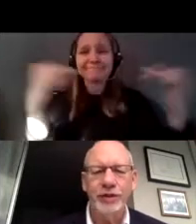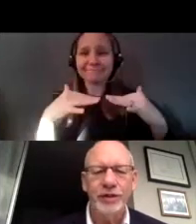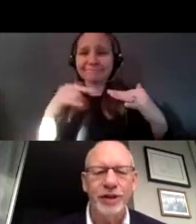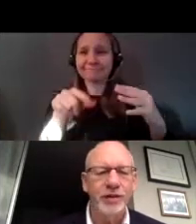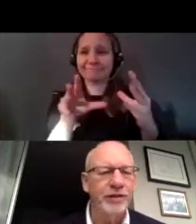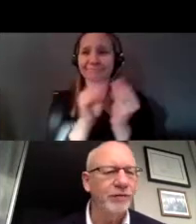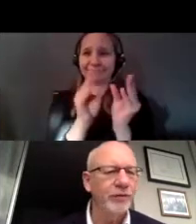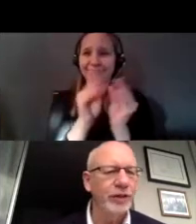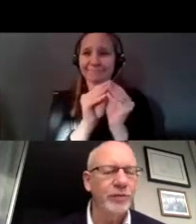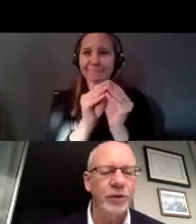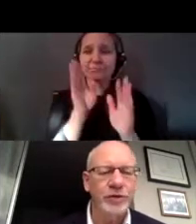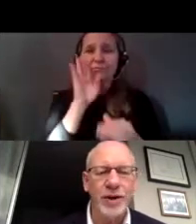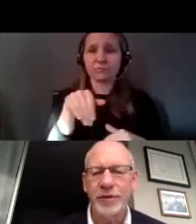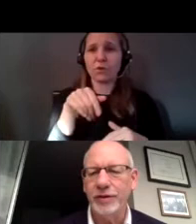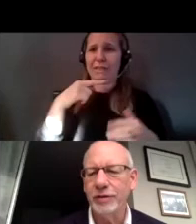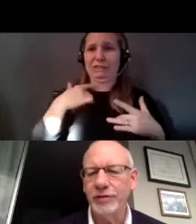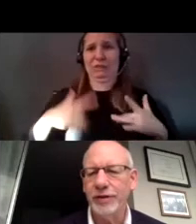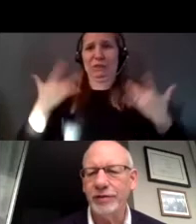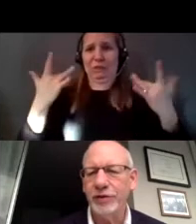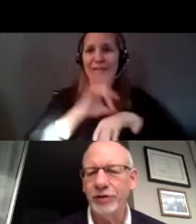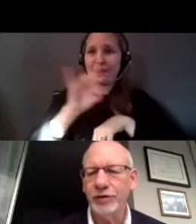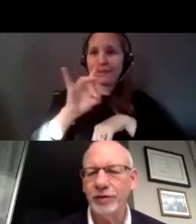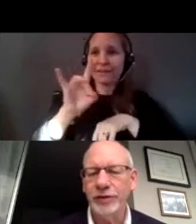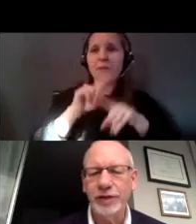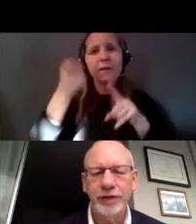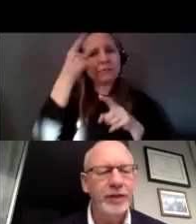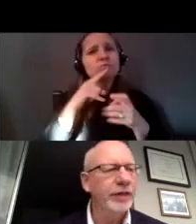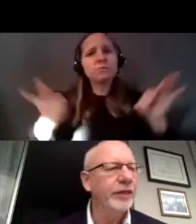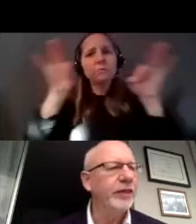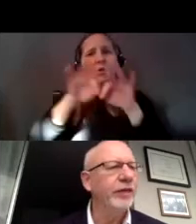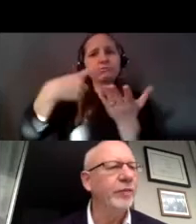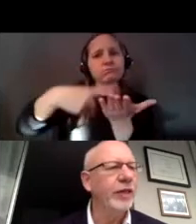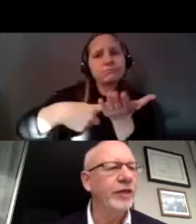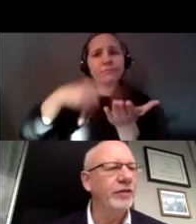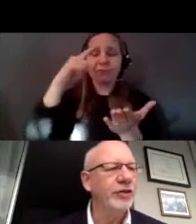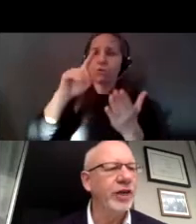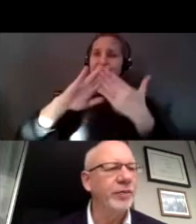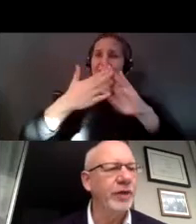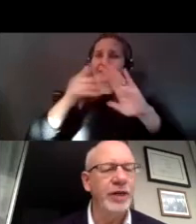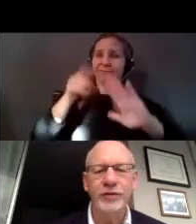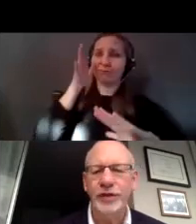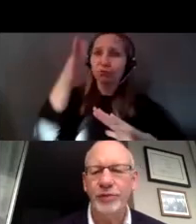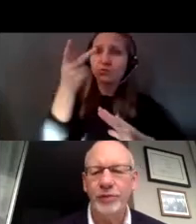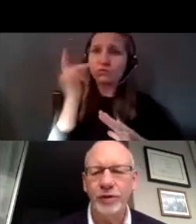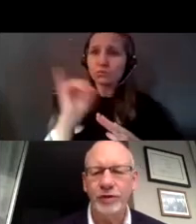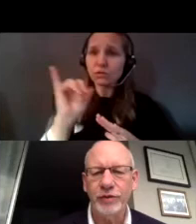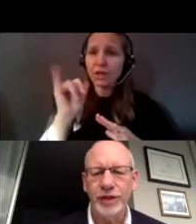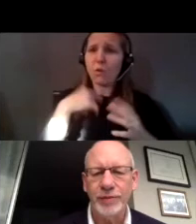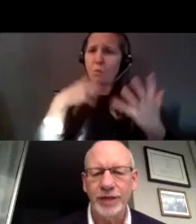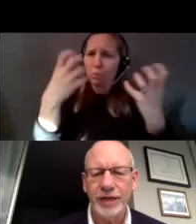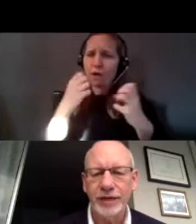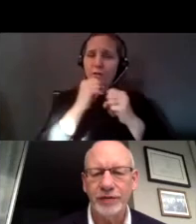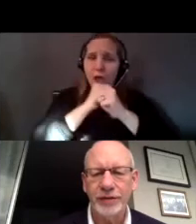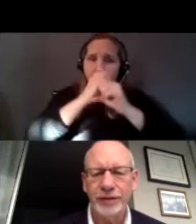early today on a really important topic to the future of the city, our ability to shape the kind of city we want over the